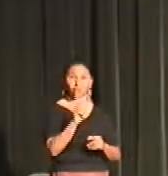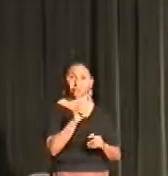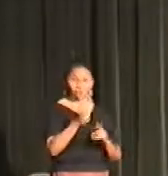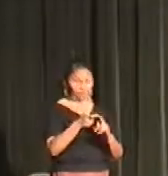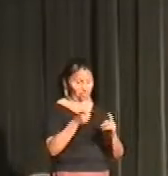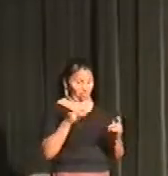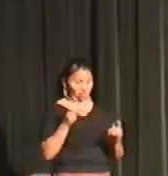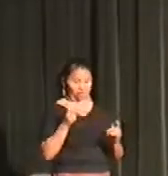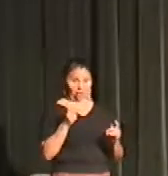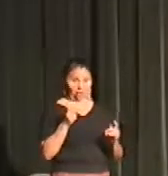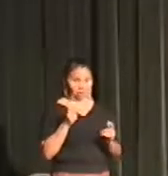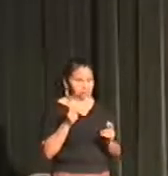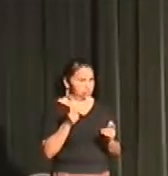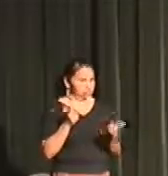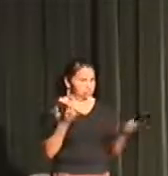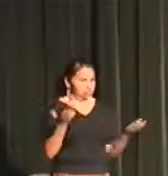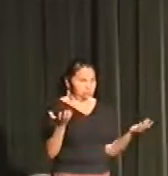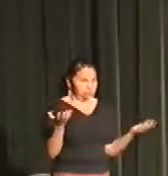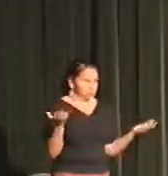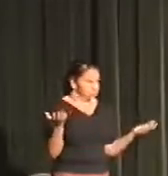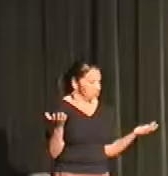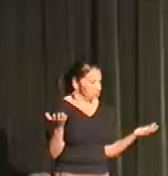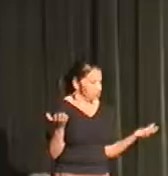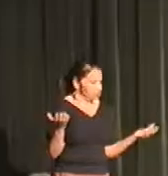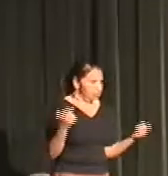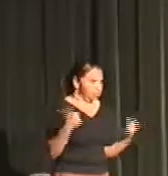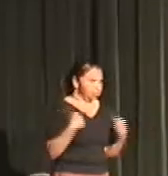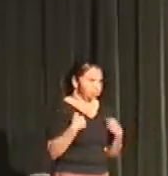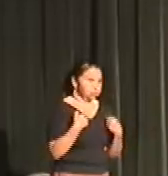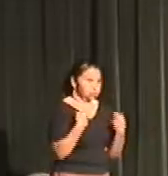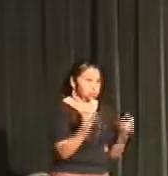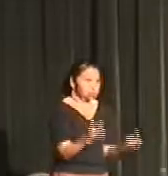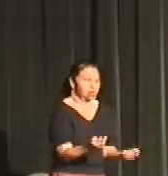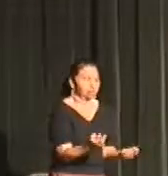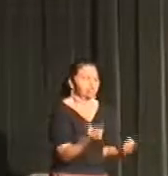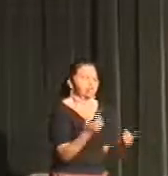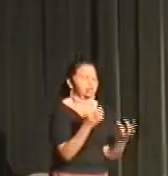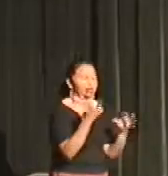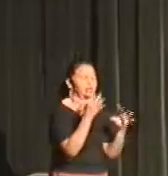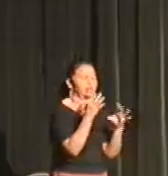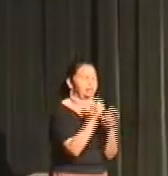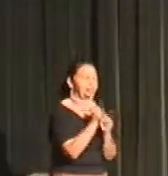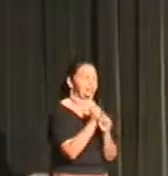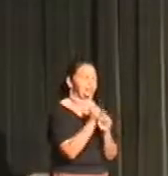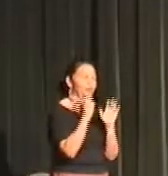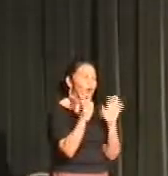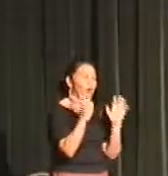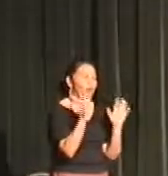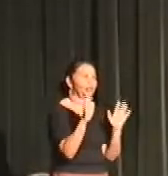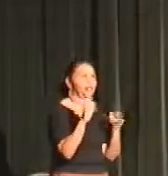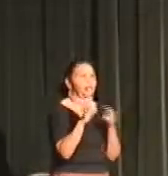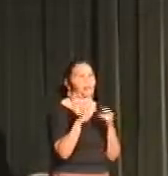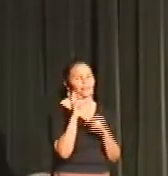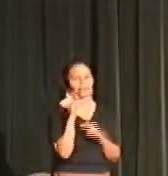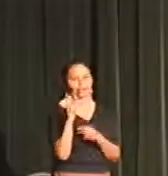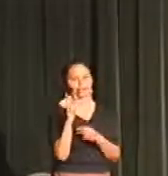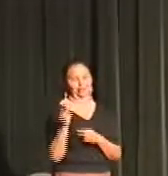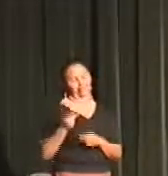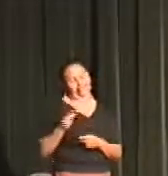was just such it has been such an amazing, special friendship in my life. And I'm